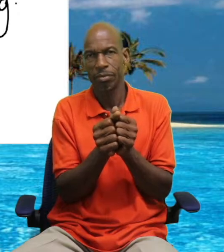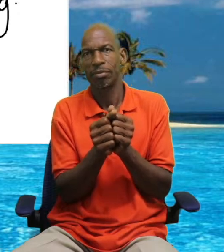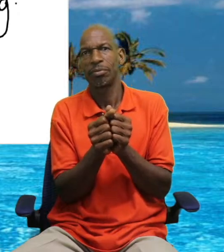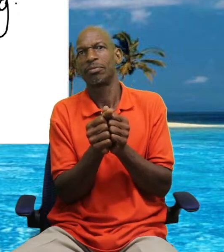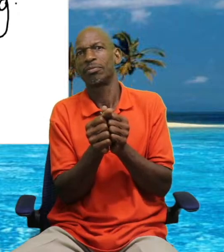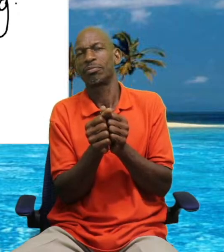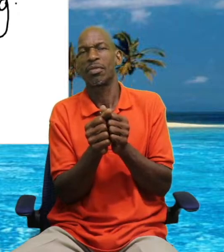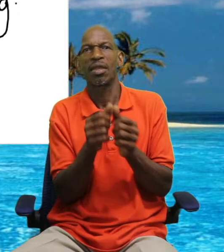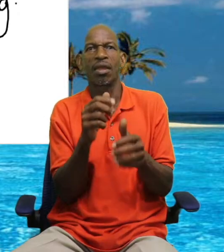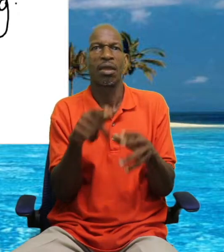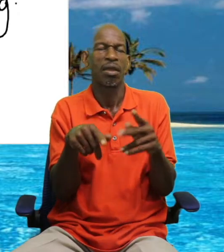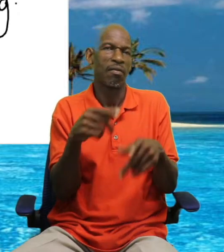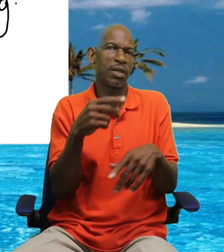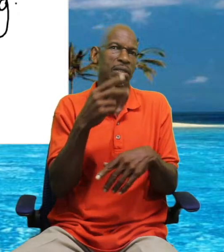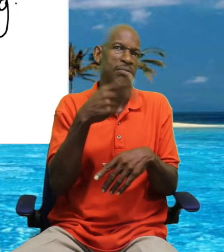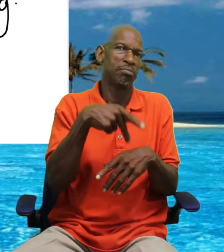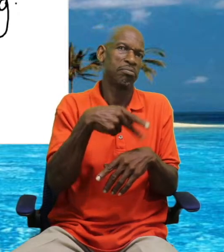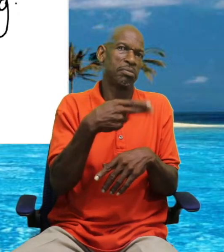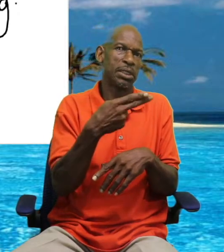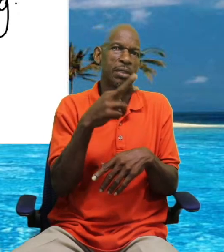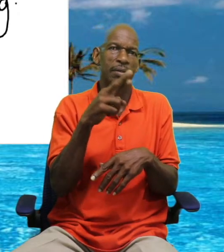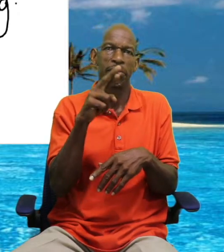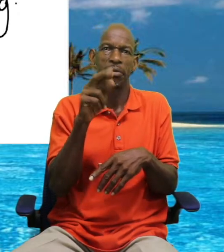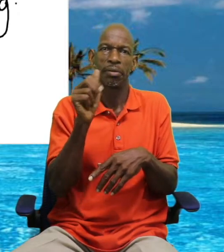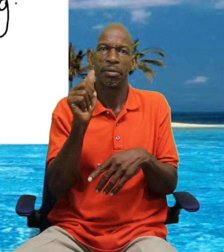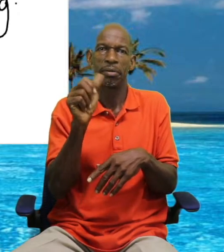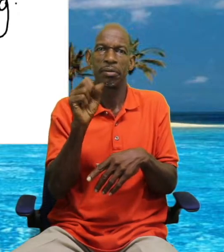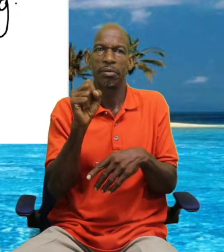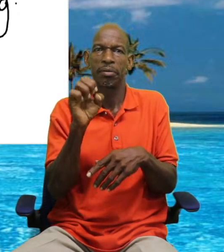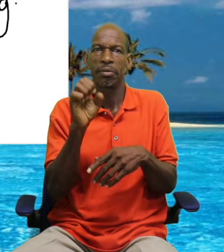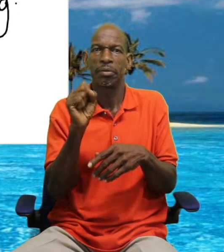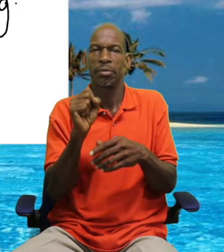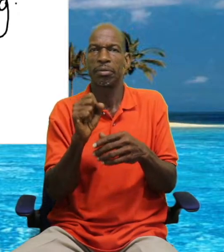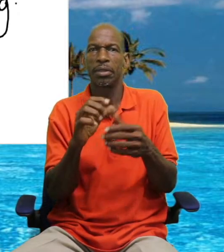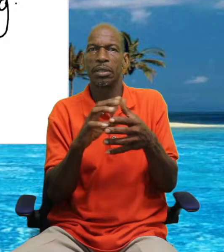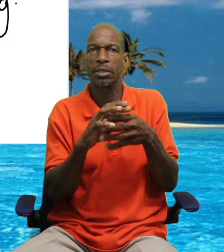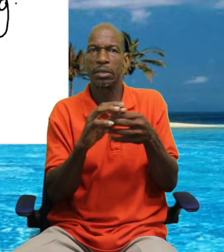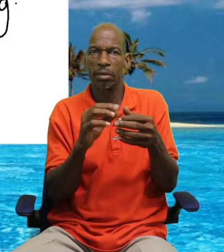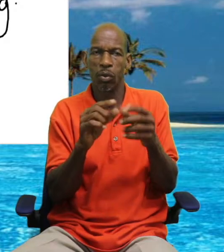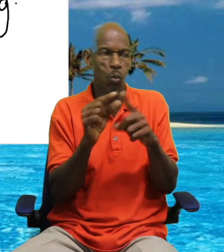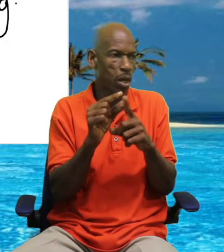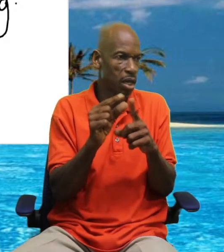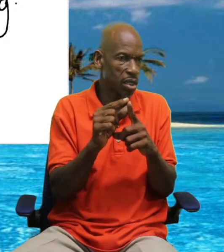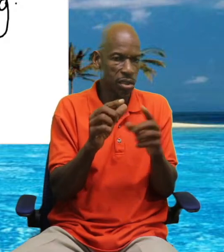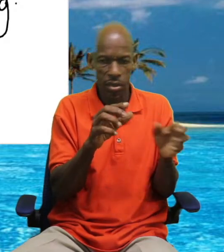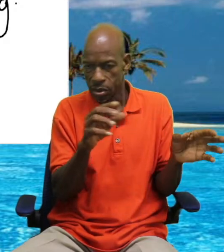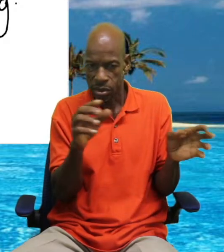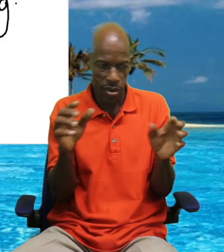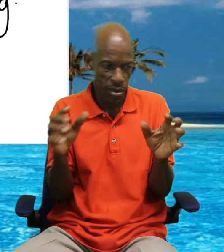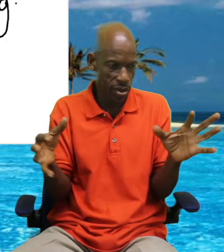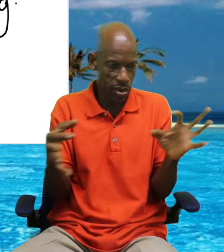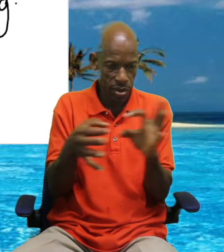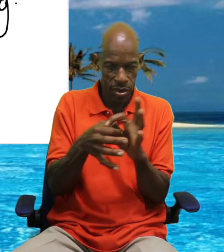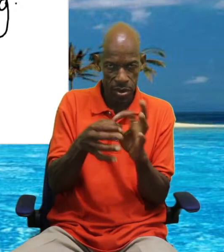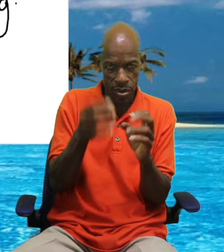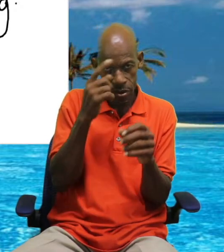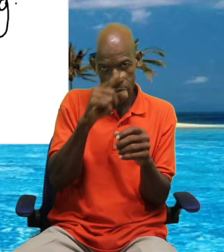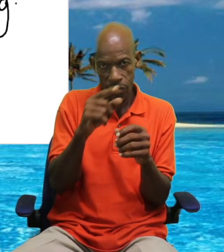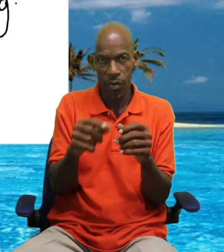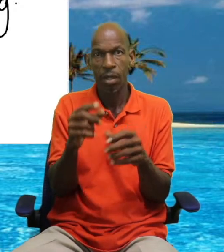used to join words, phrases, sentences. And we did two conjunctions. We